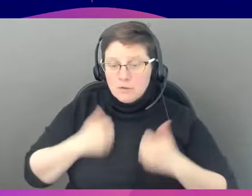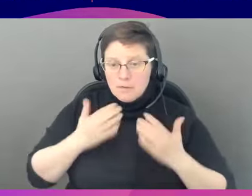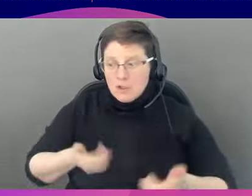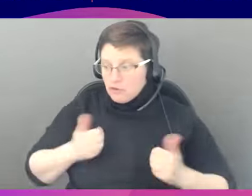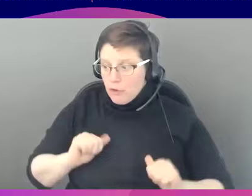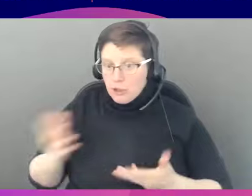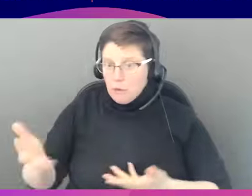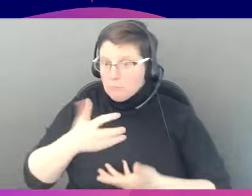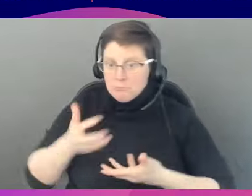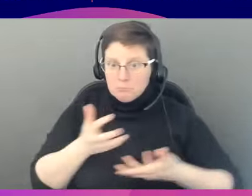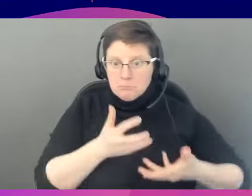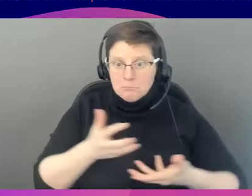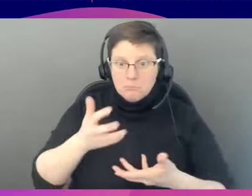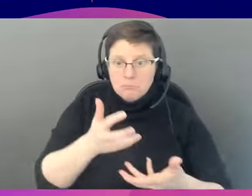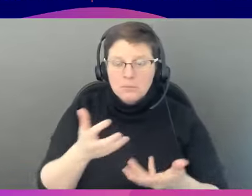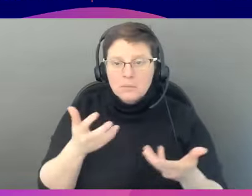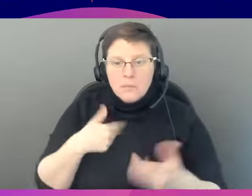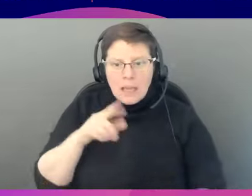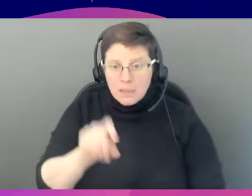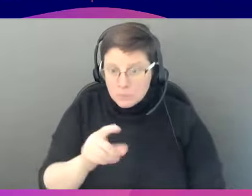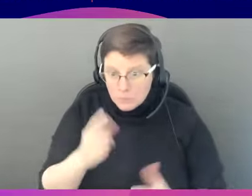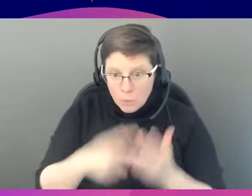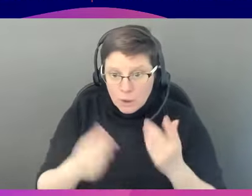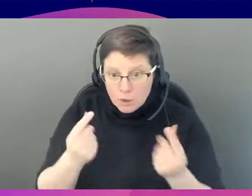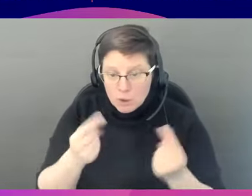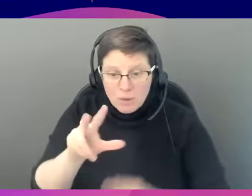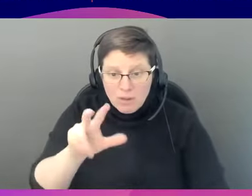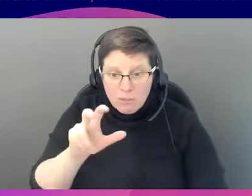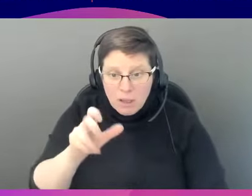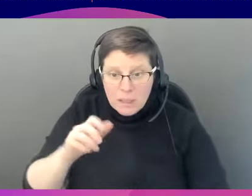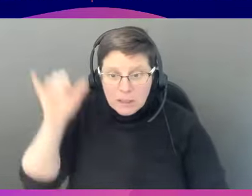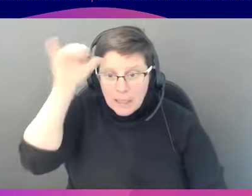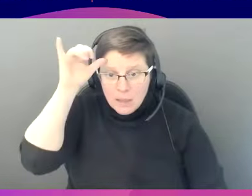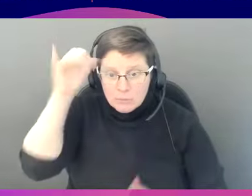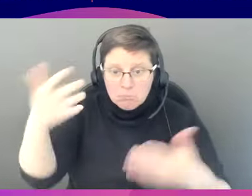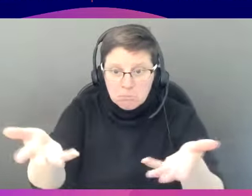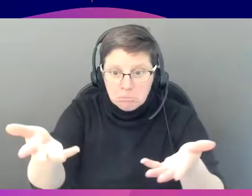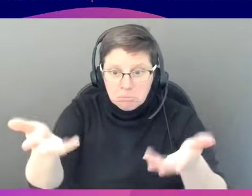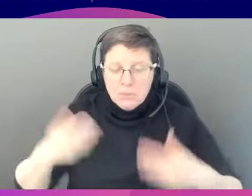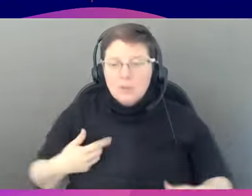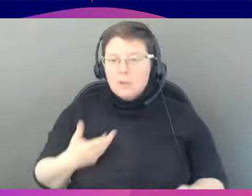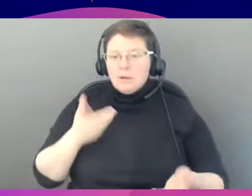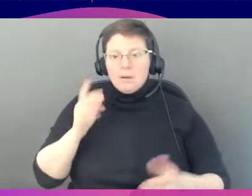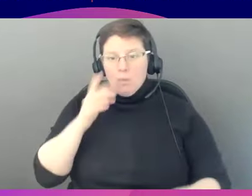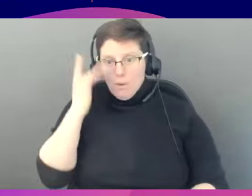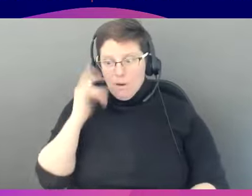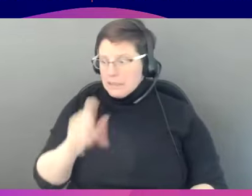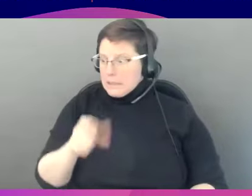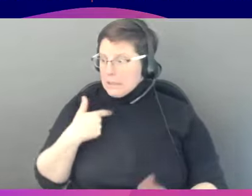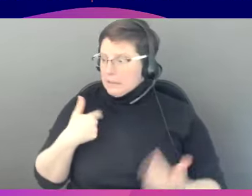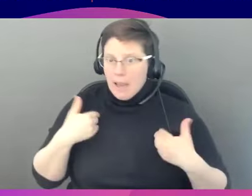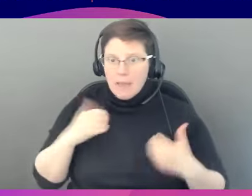with them, well, I always like to ask the question, what do you do with 300 cattle? Because that requires space. There